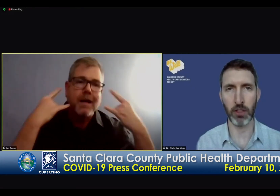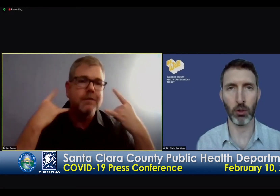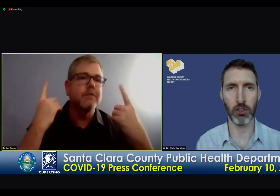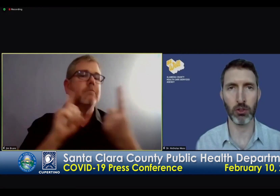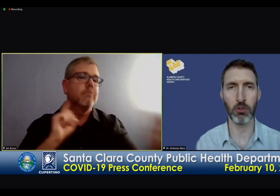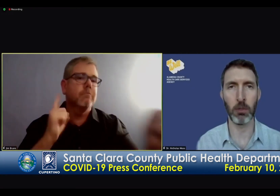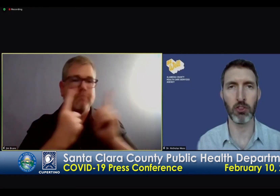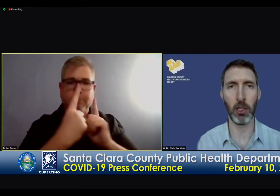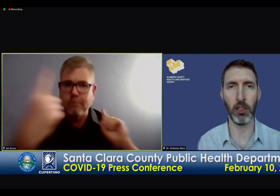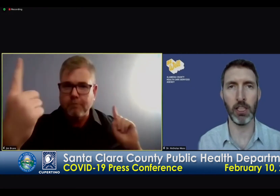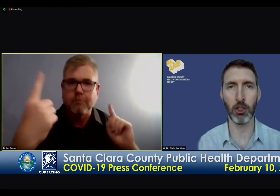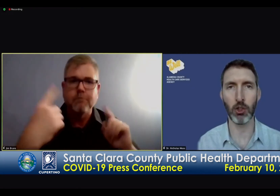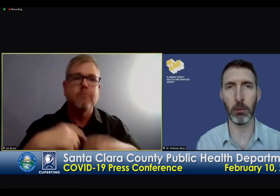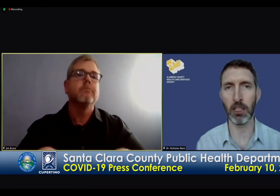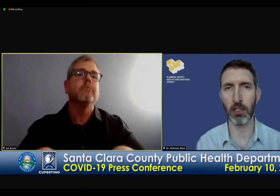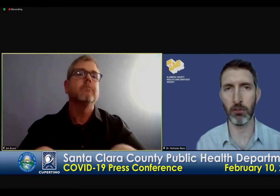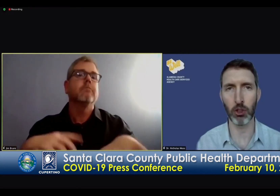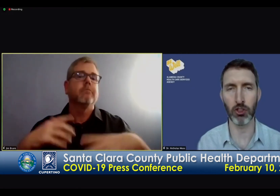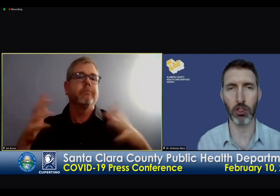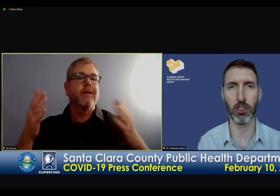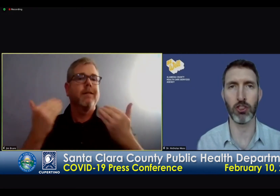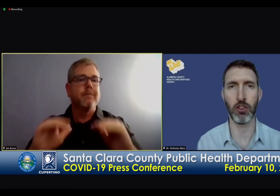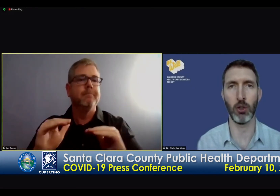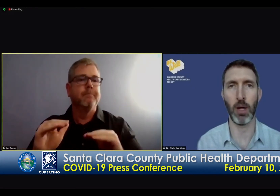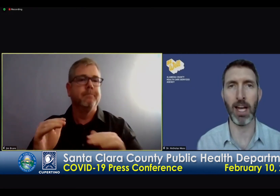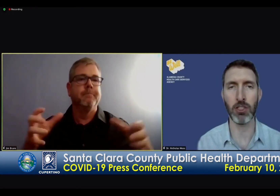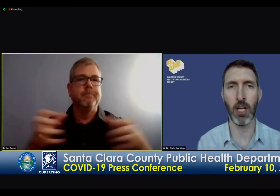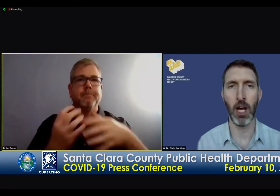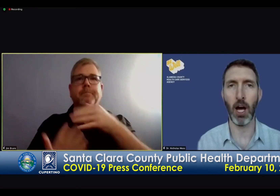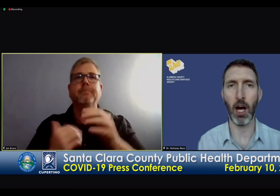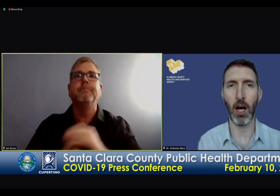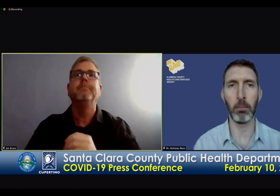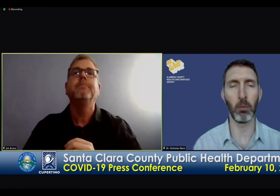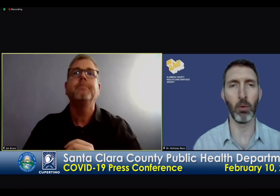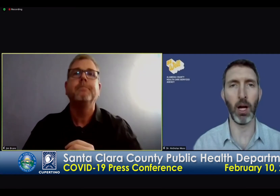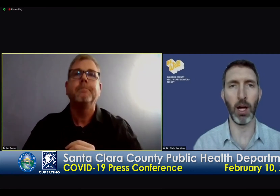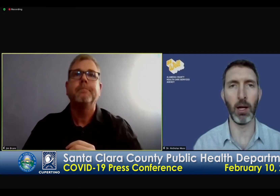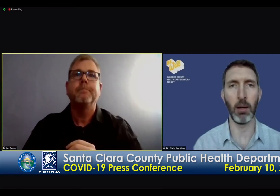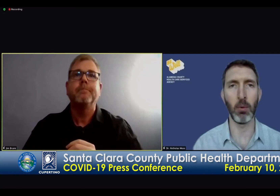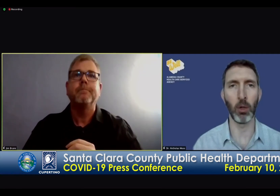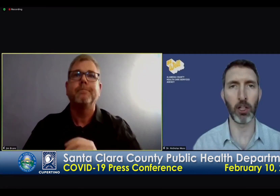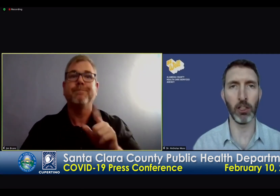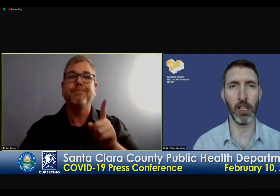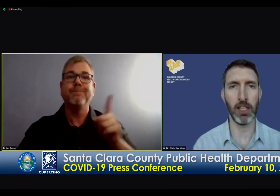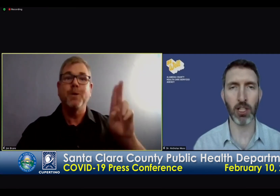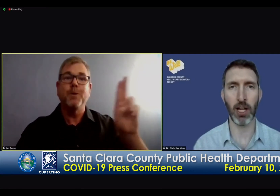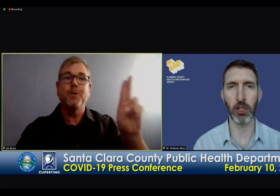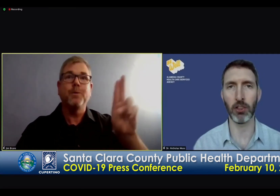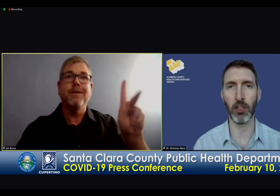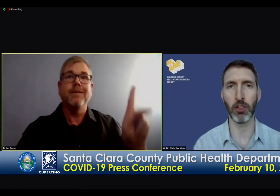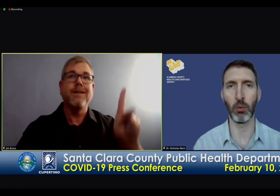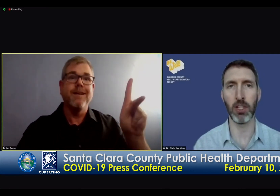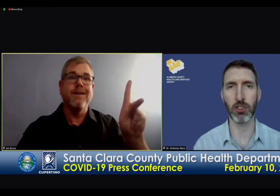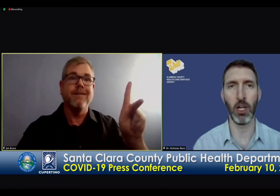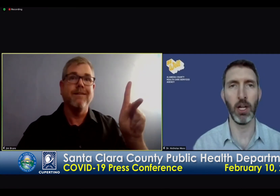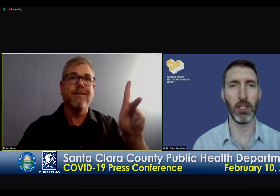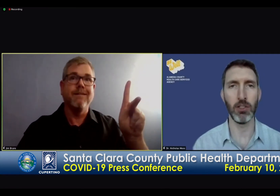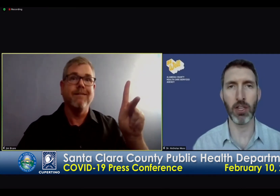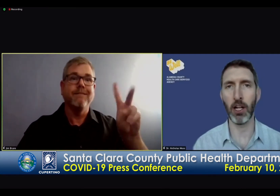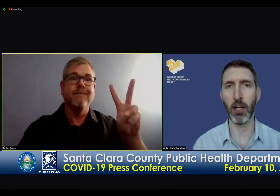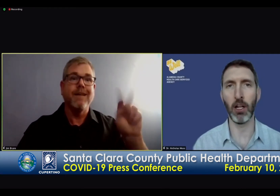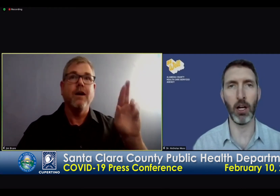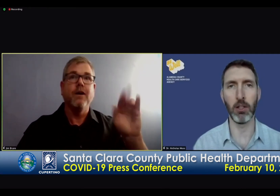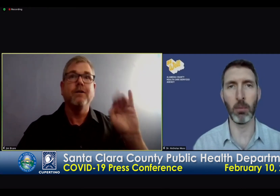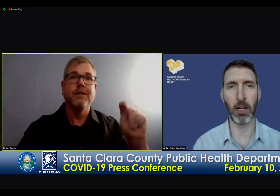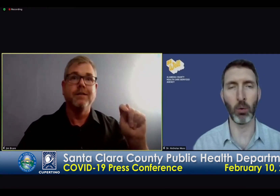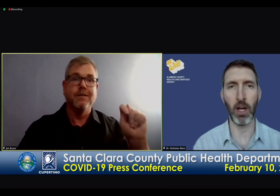of increased transmissibility contributing to future surges in the US. But regardless, I think that the risk is